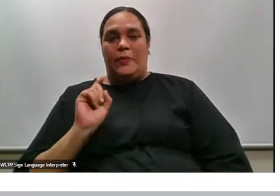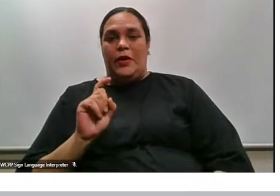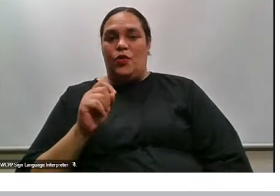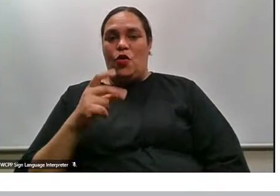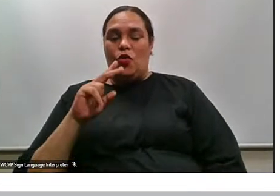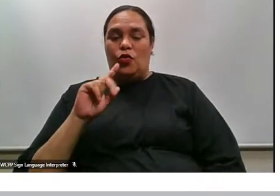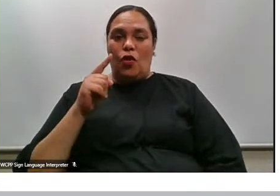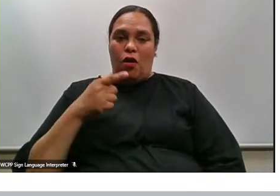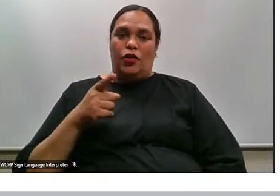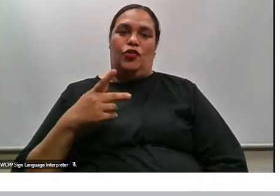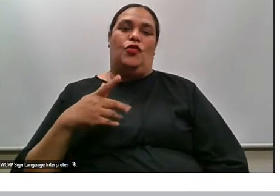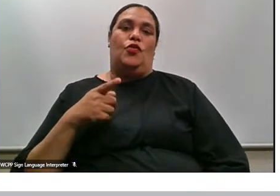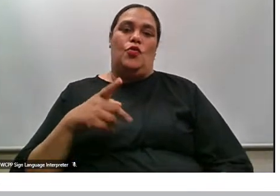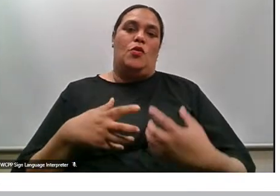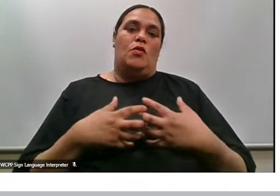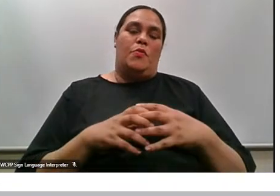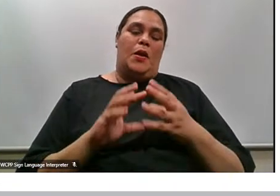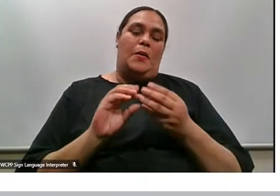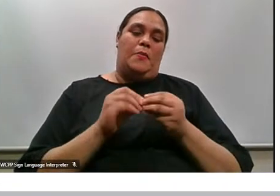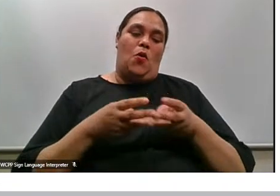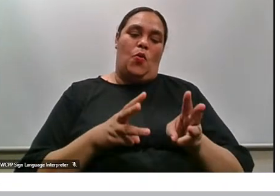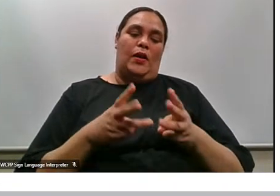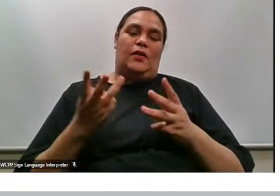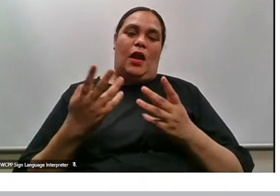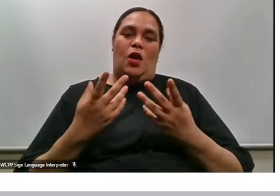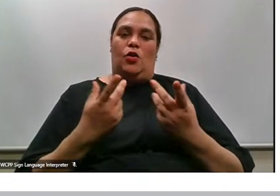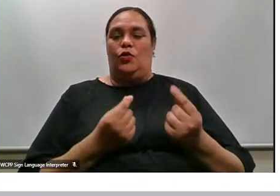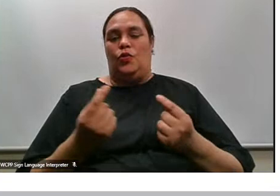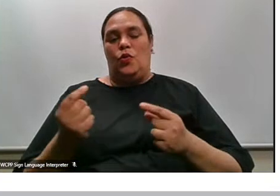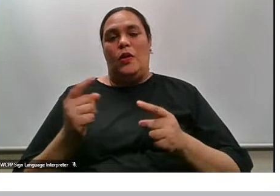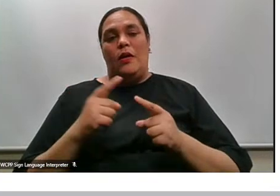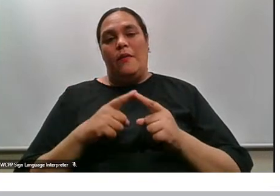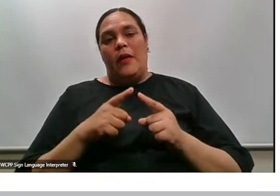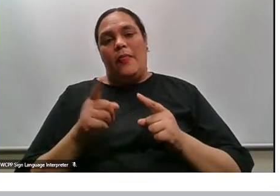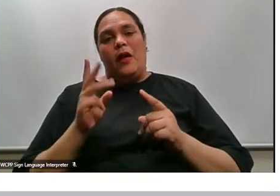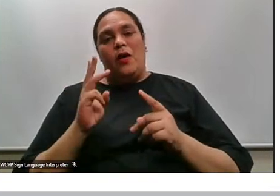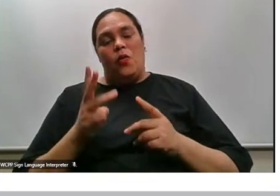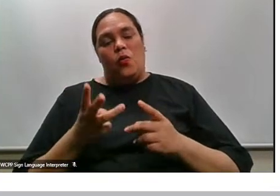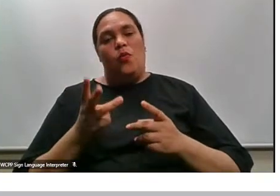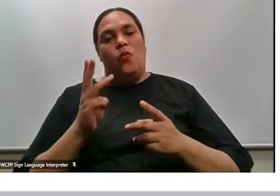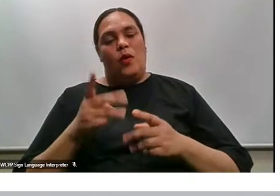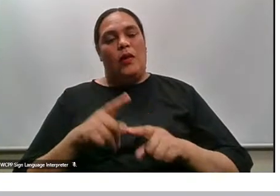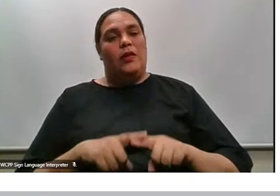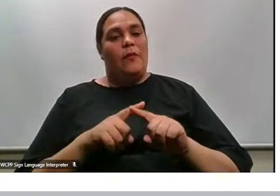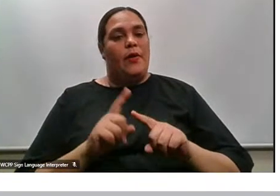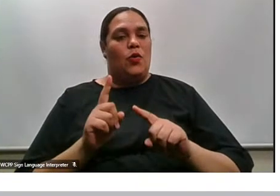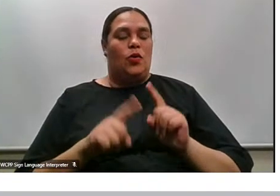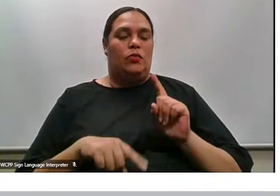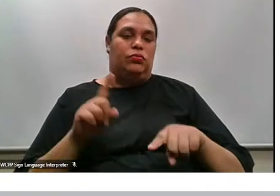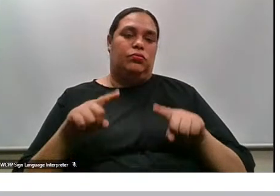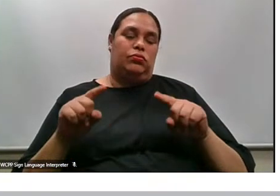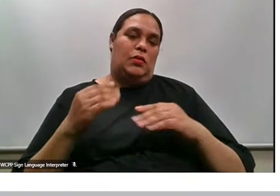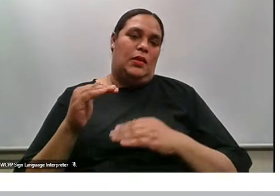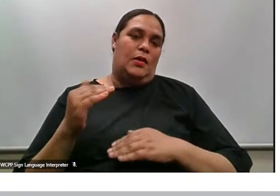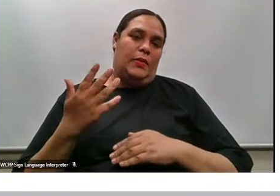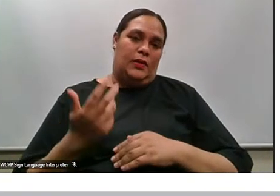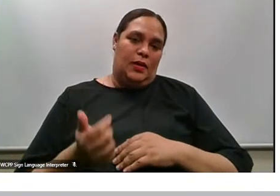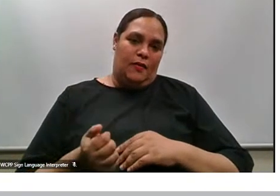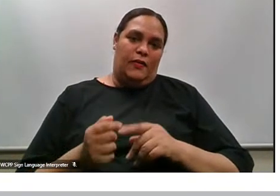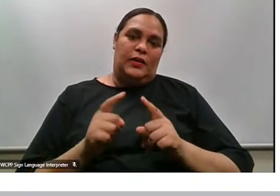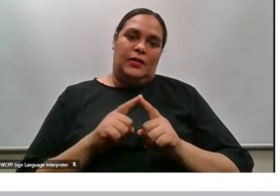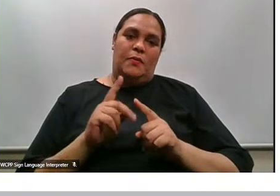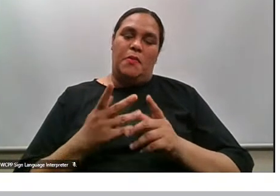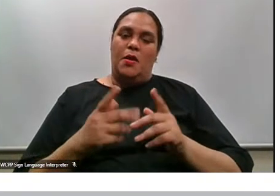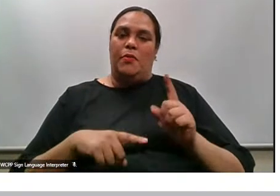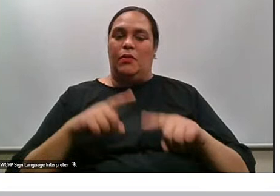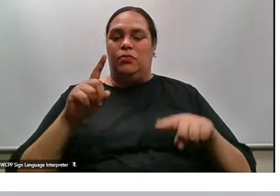you establish mechanism to go around. And those will depend on various limitations. And they may